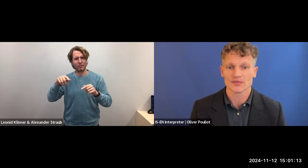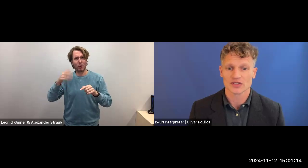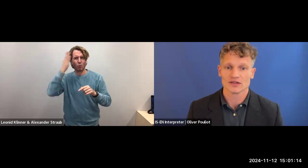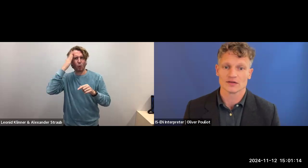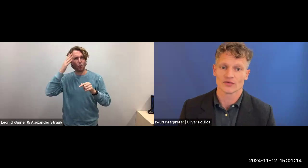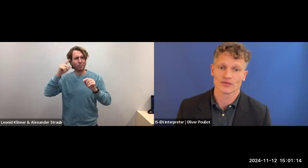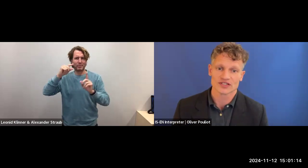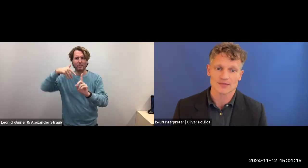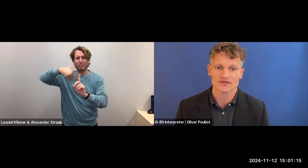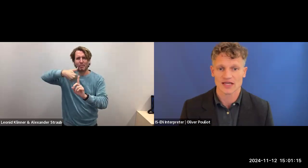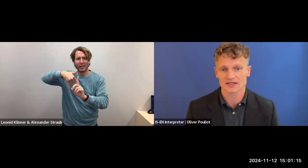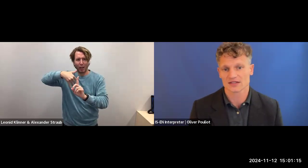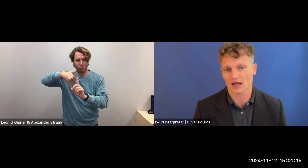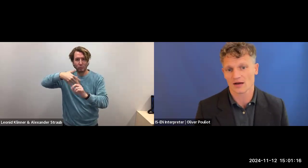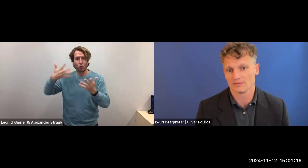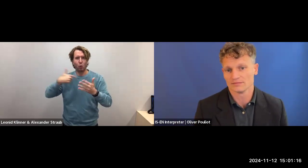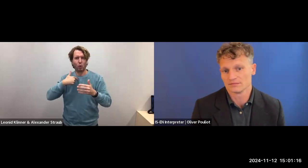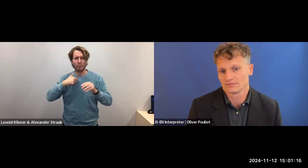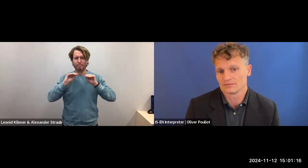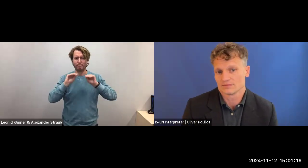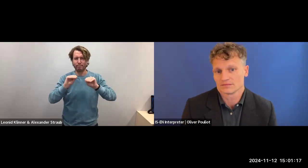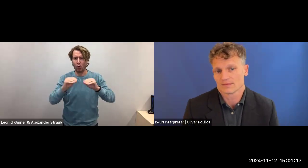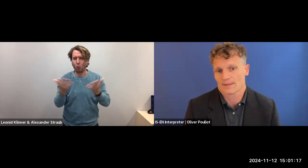So the receptive test